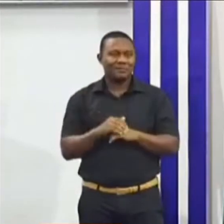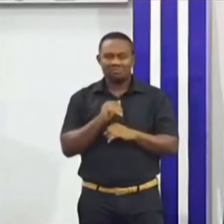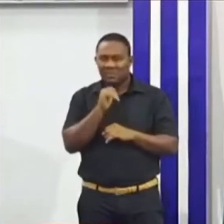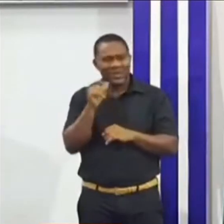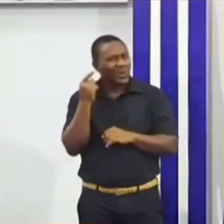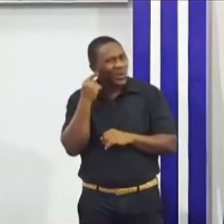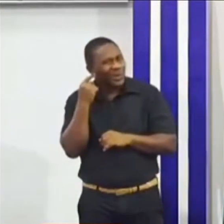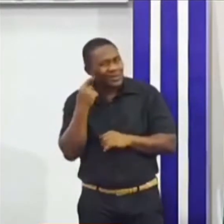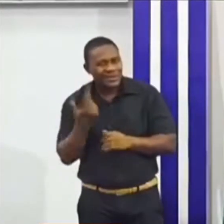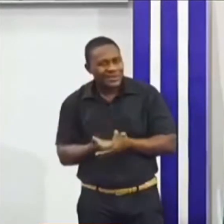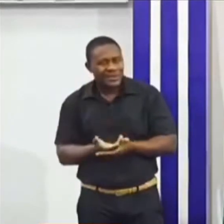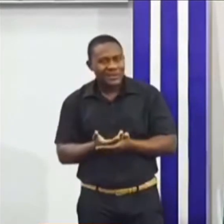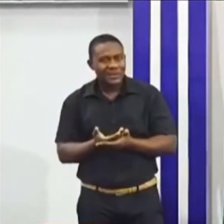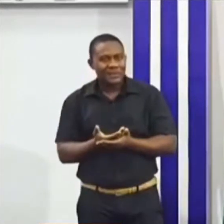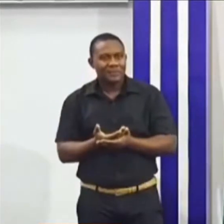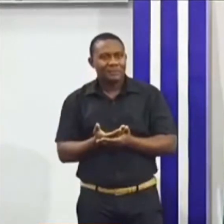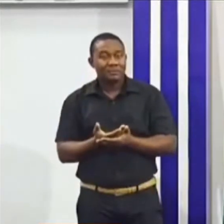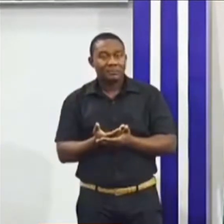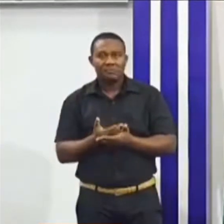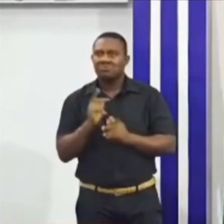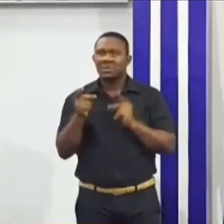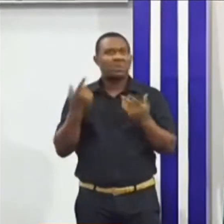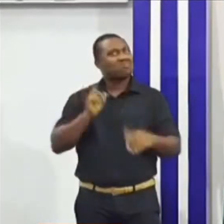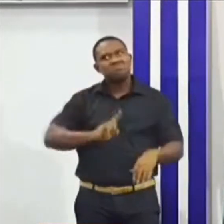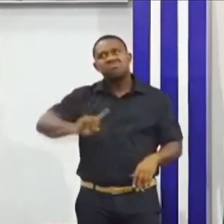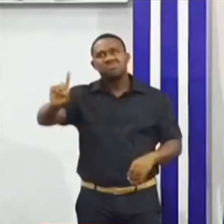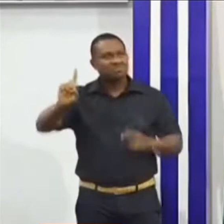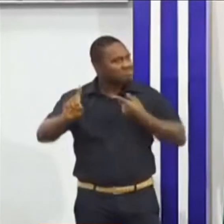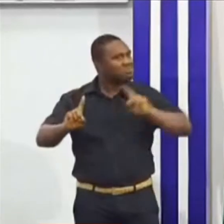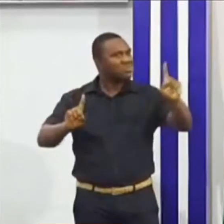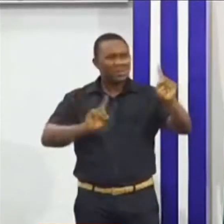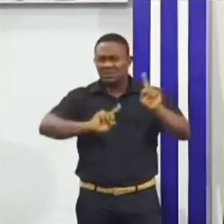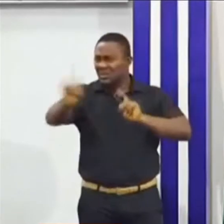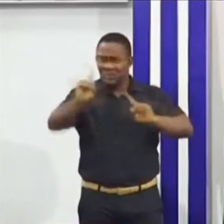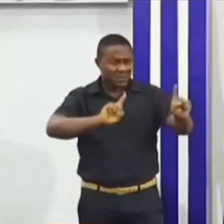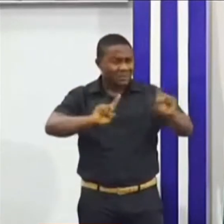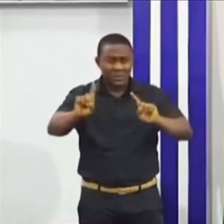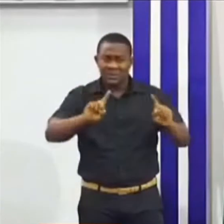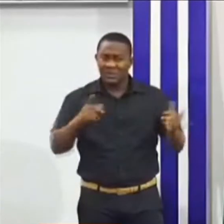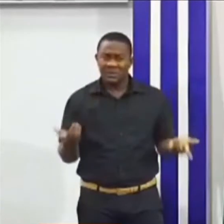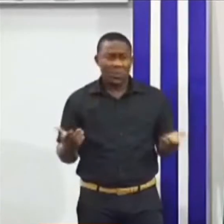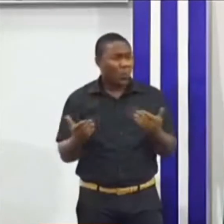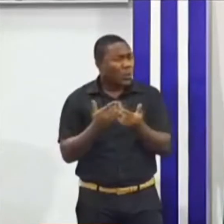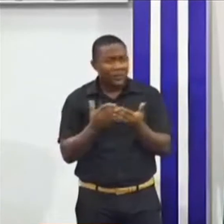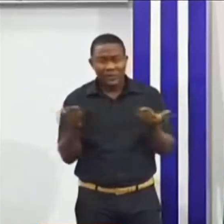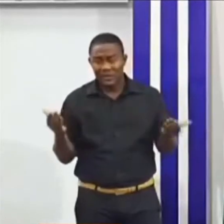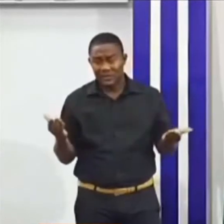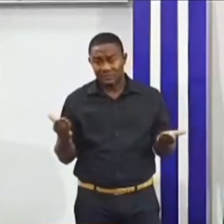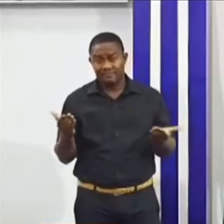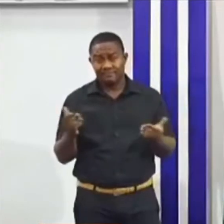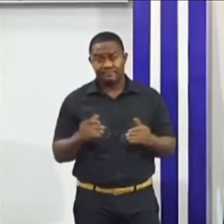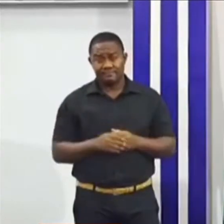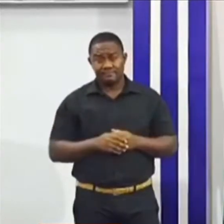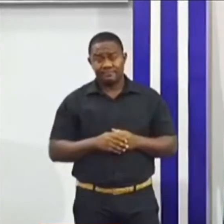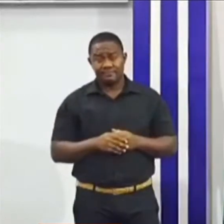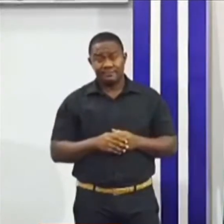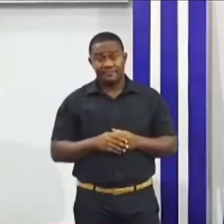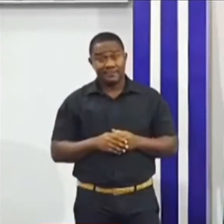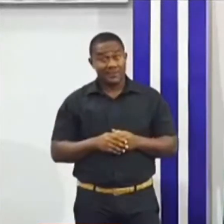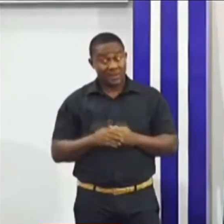so some will just come out no matter what and they have told us that the disease has no legs